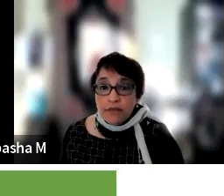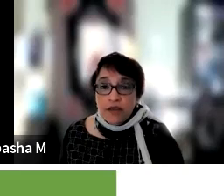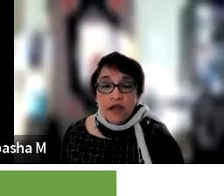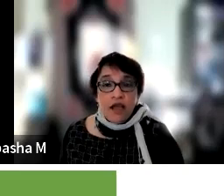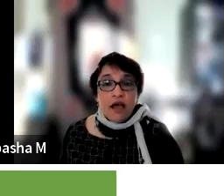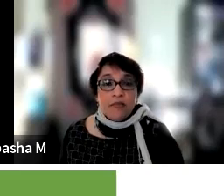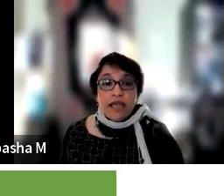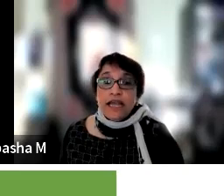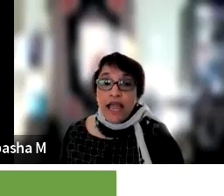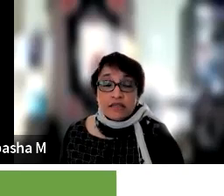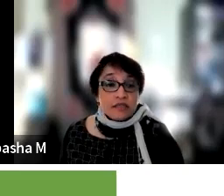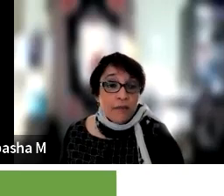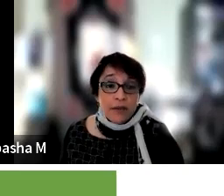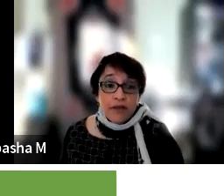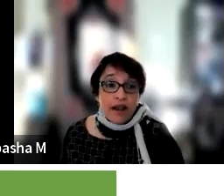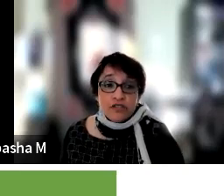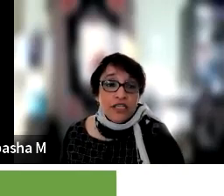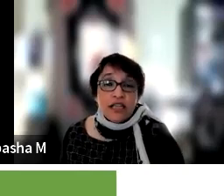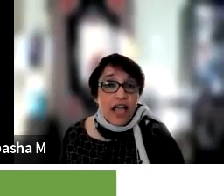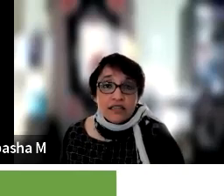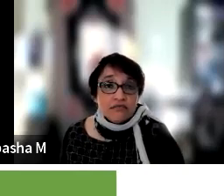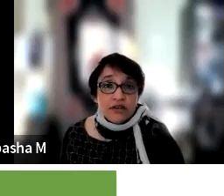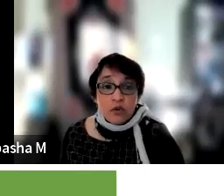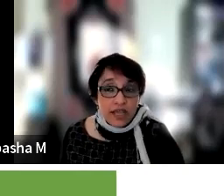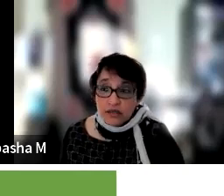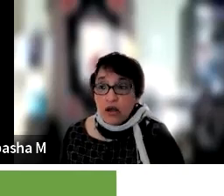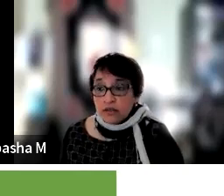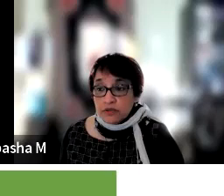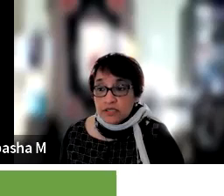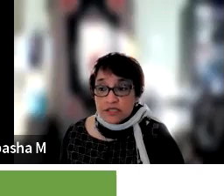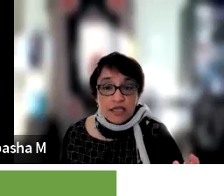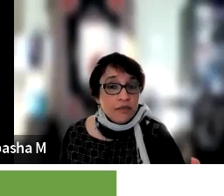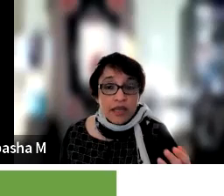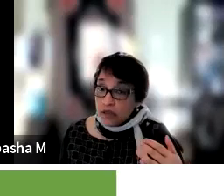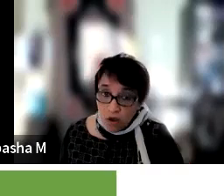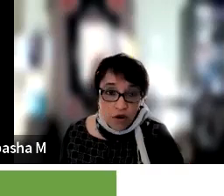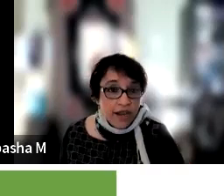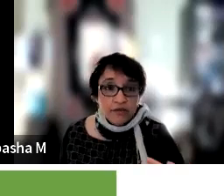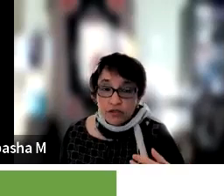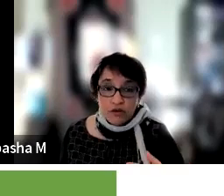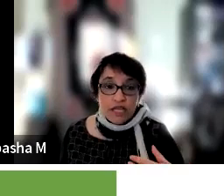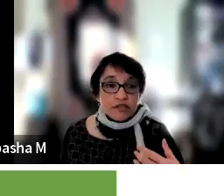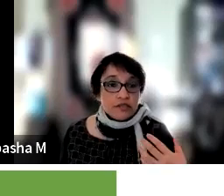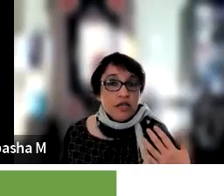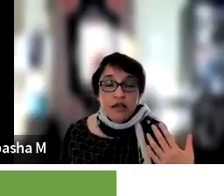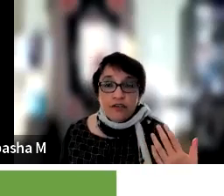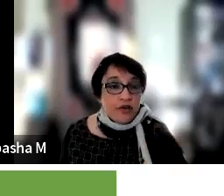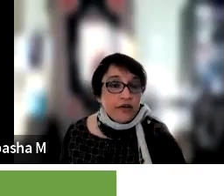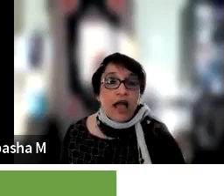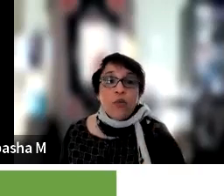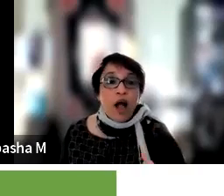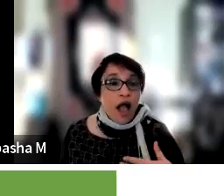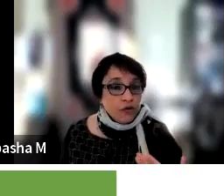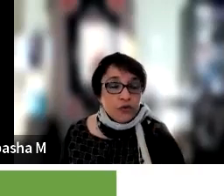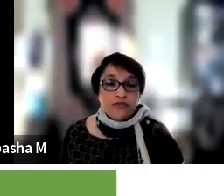with them and I ask. Some people are actually glad they're okay to call the police. And I'm like, all right, let's figure